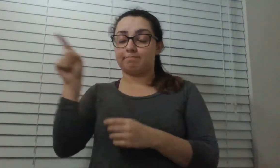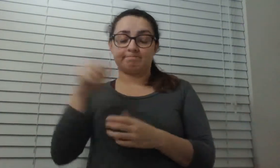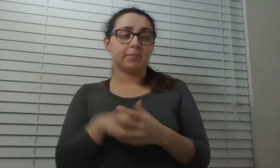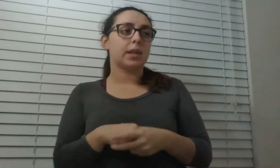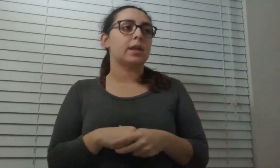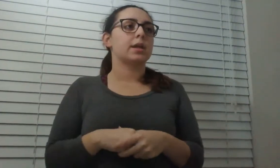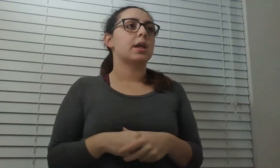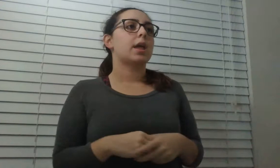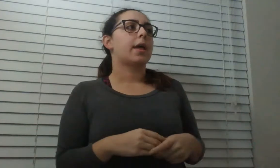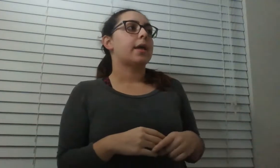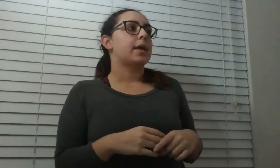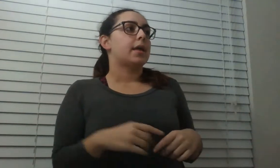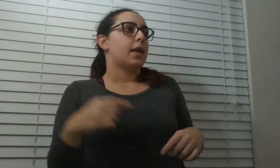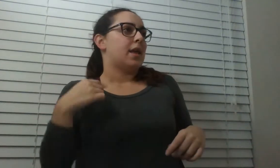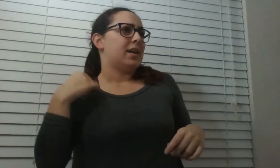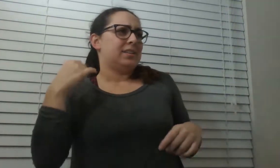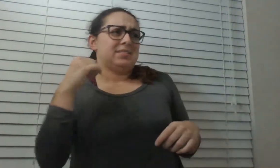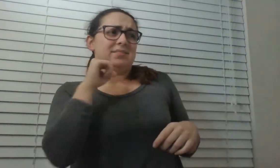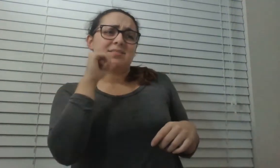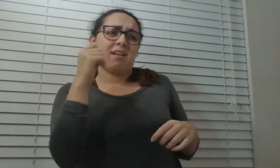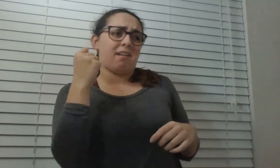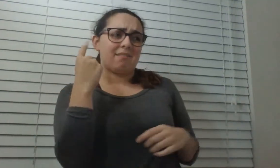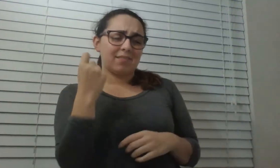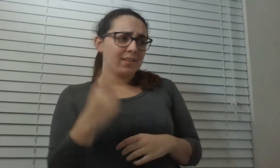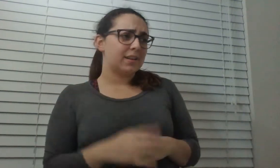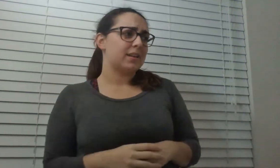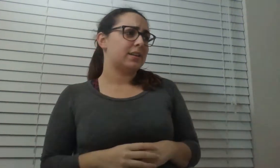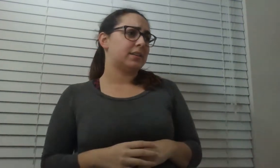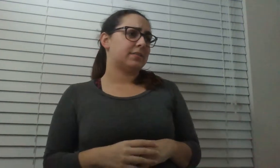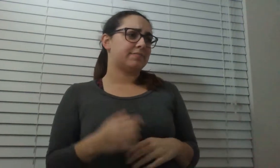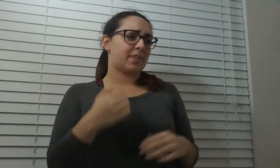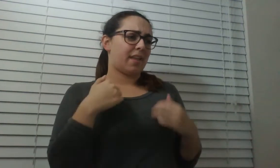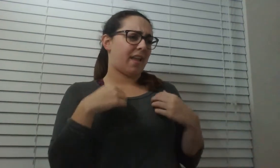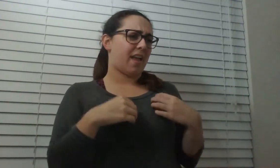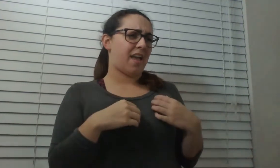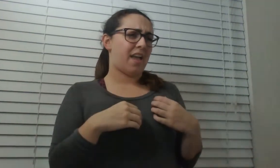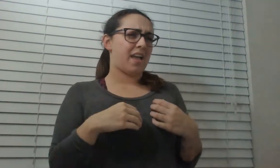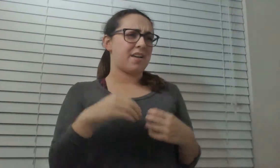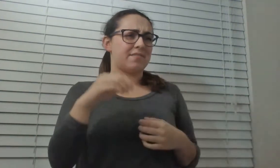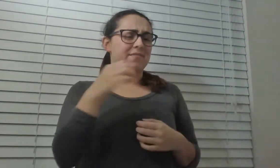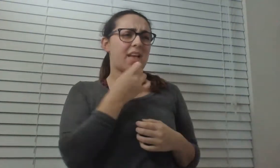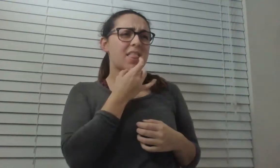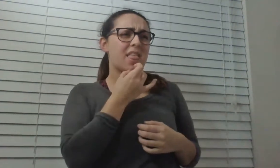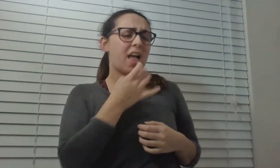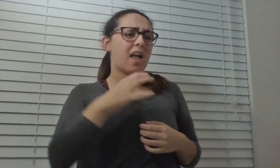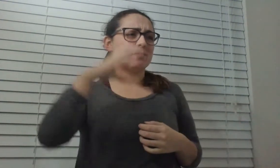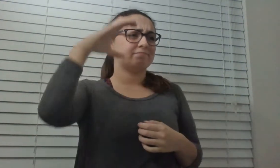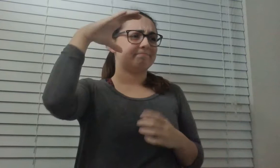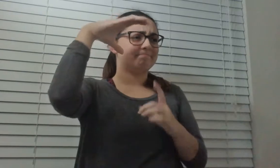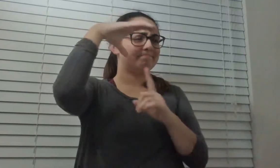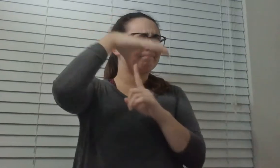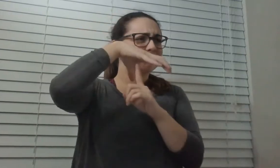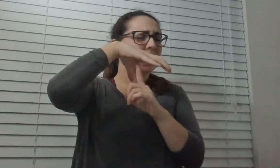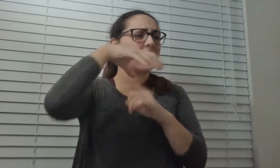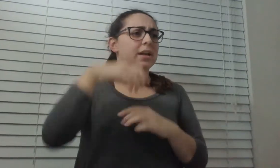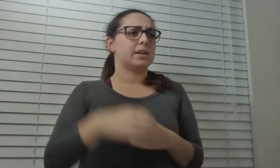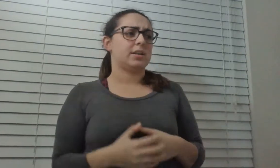really, really ugly floor lamp from a long time ago. And every time I would say, enough already, let's get rid of it, he'd